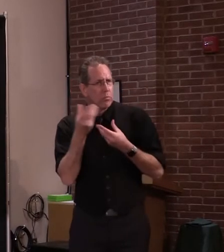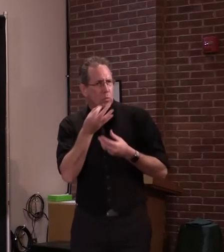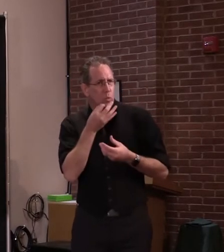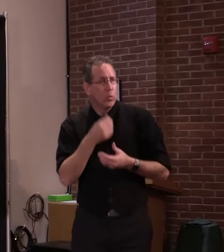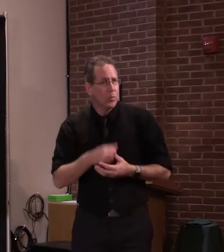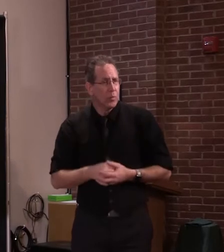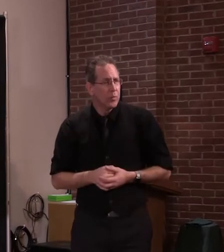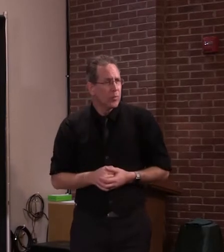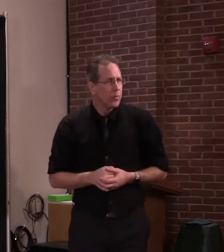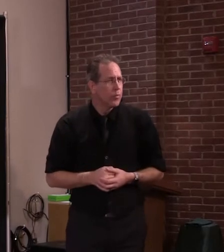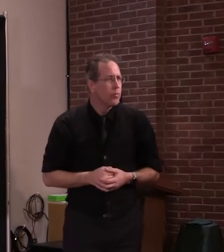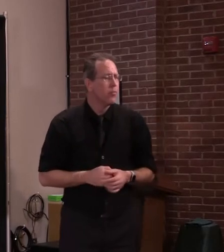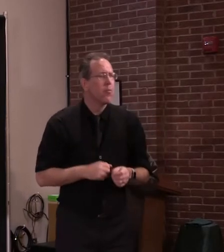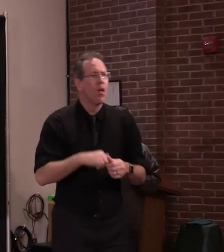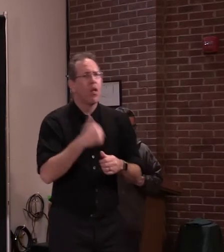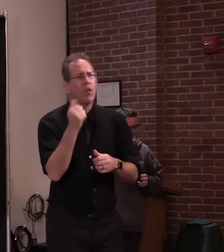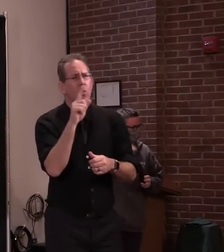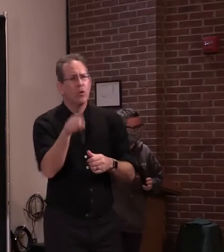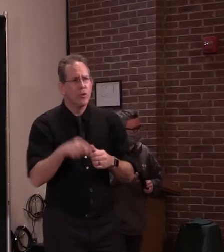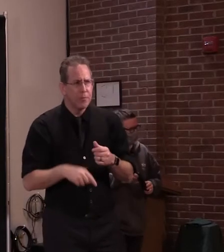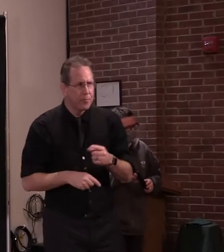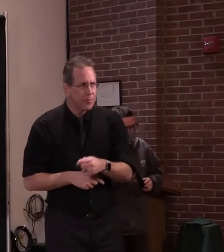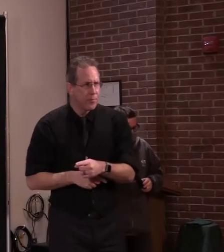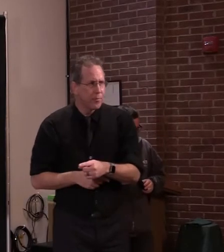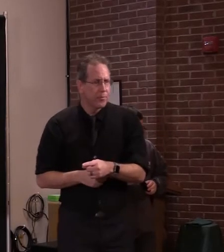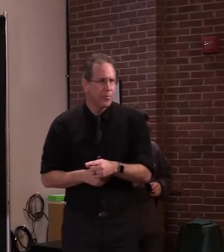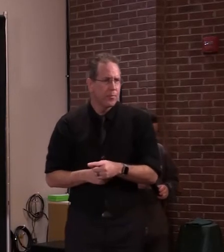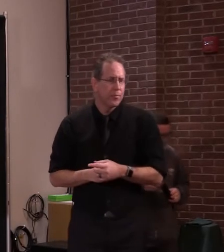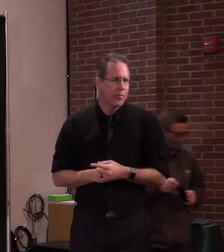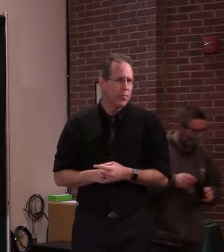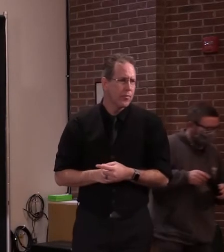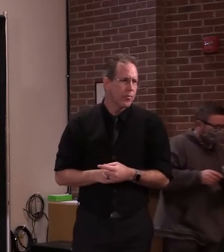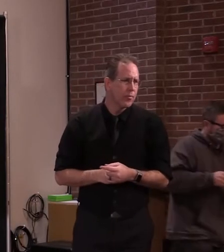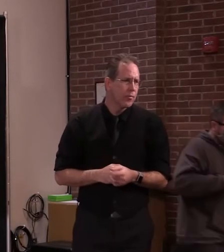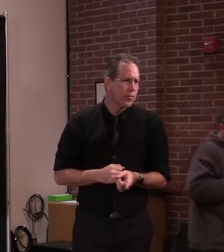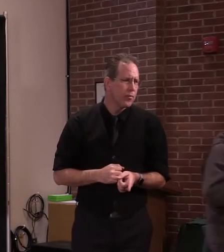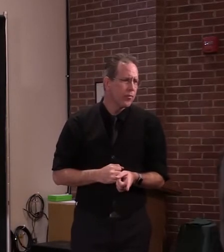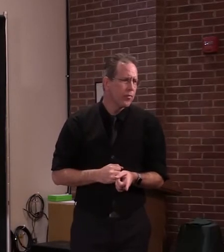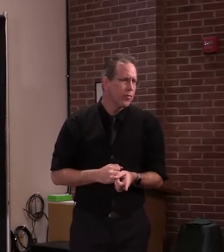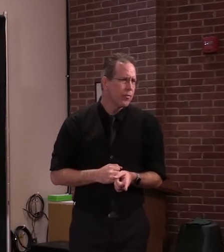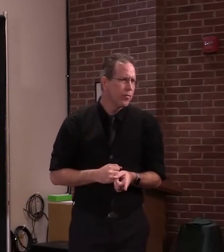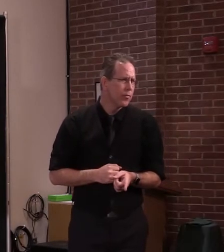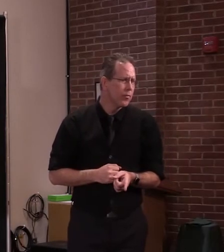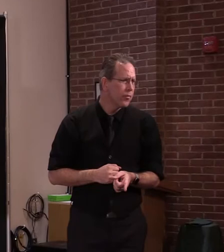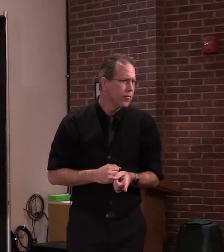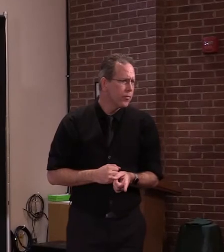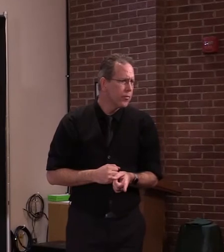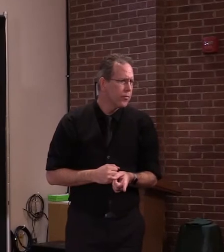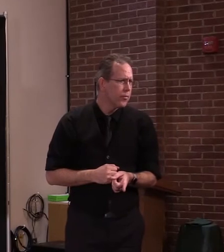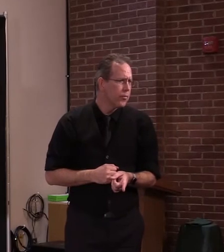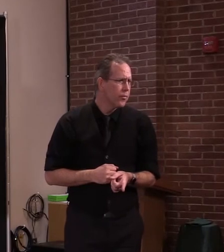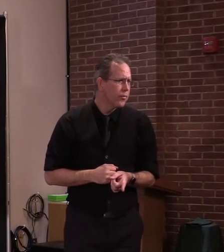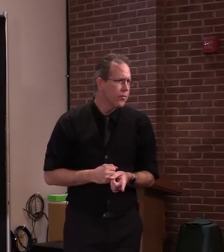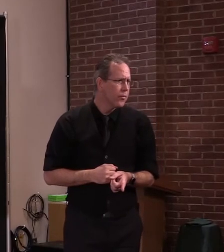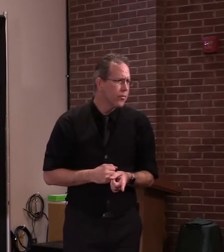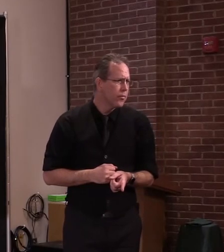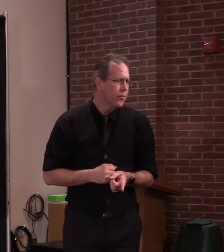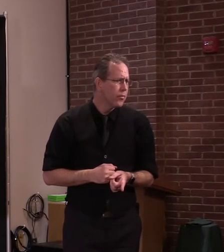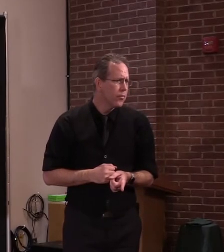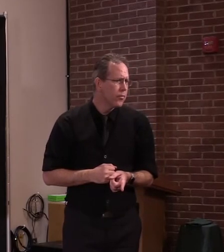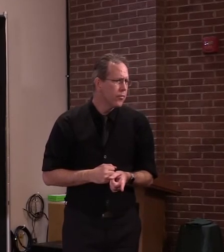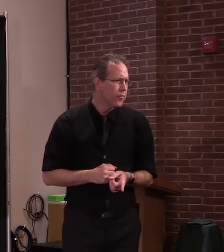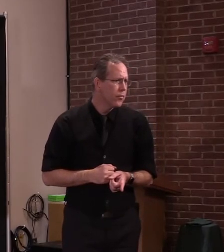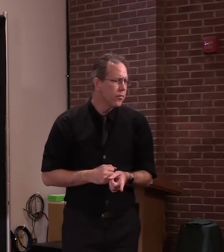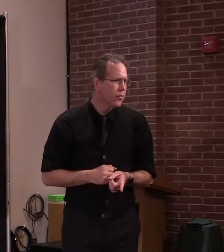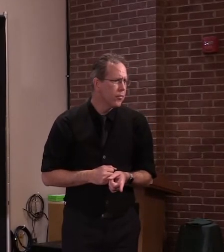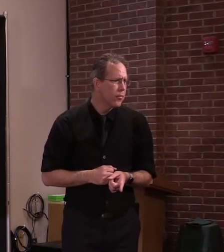But moving on, Governor, with the drastic change in the way schools are now